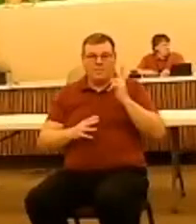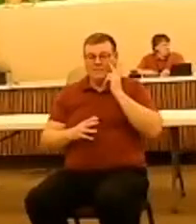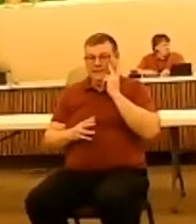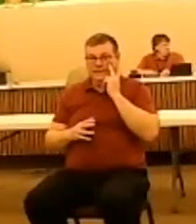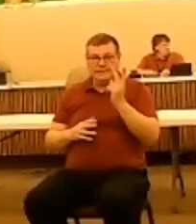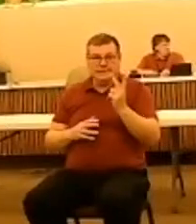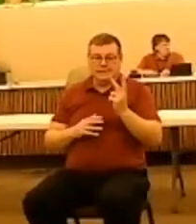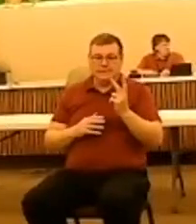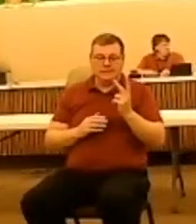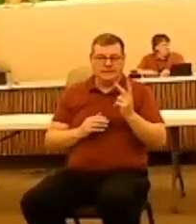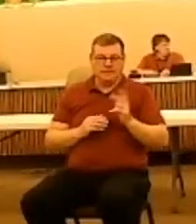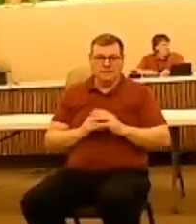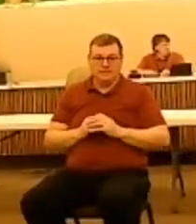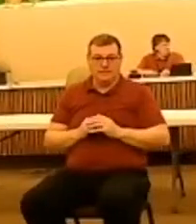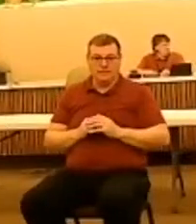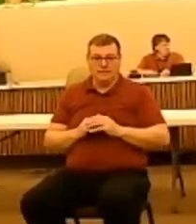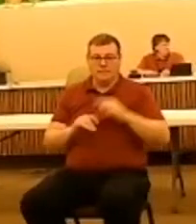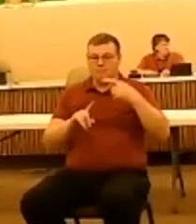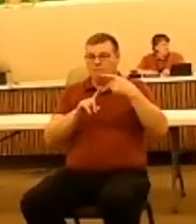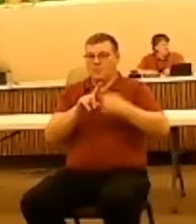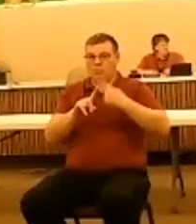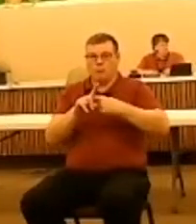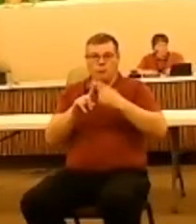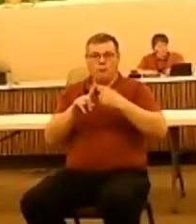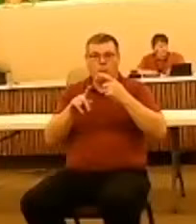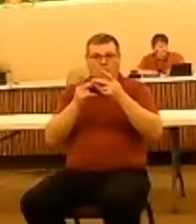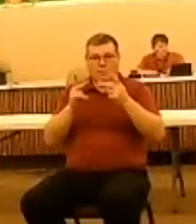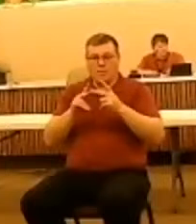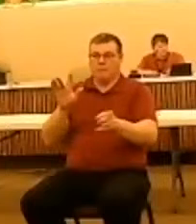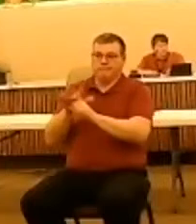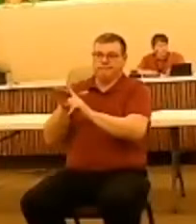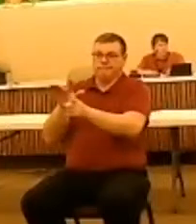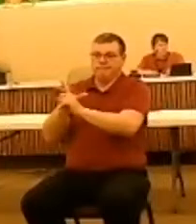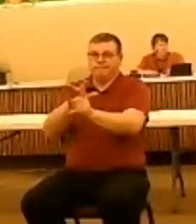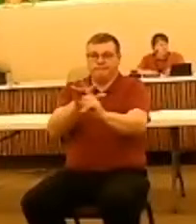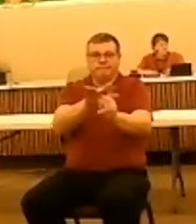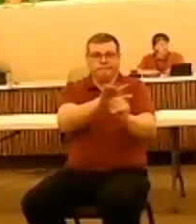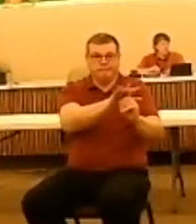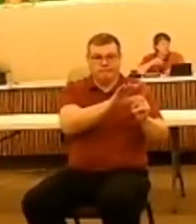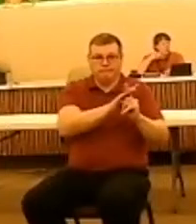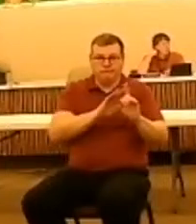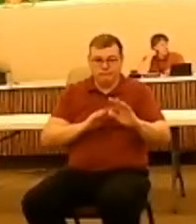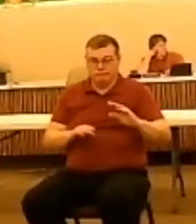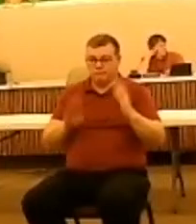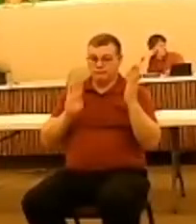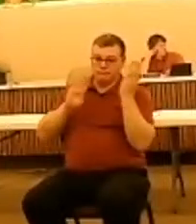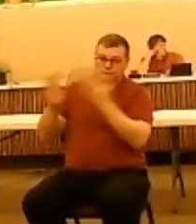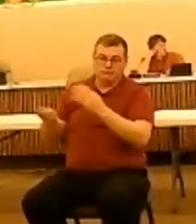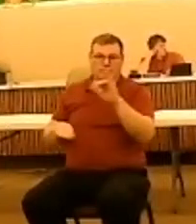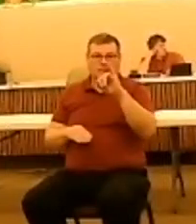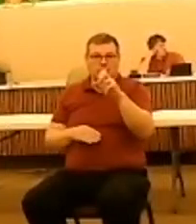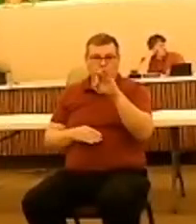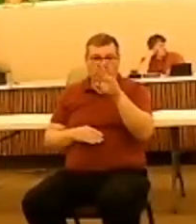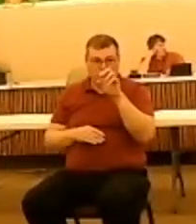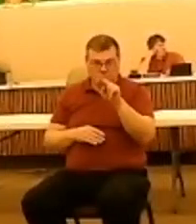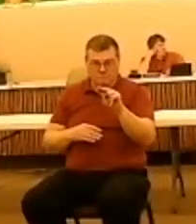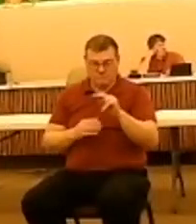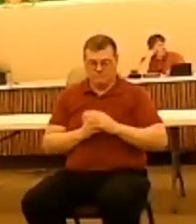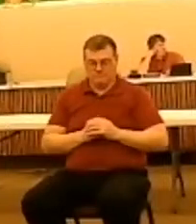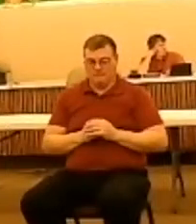of rental places popping up all up and down Jefferson Road, let's say.